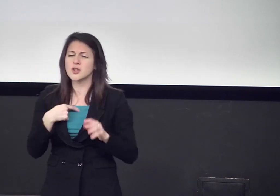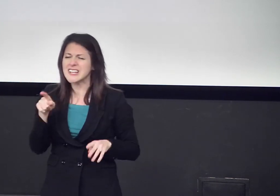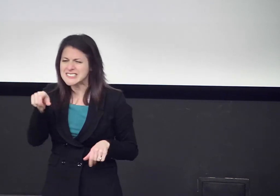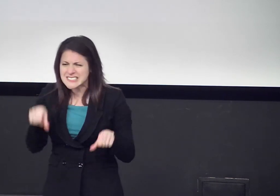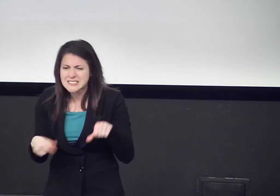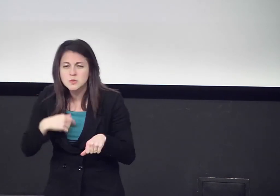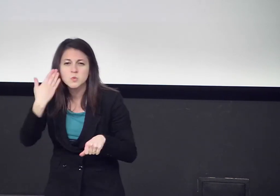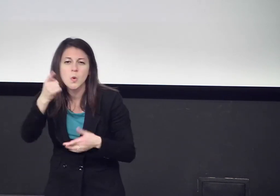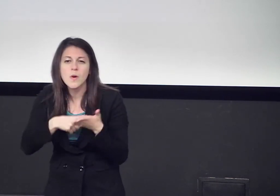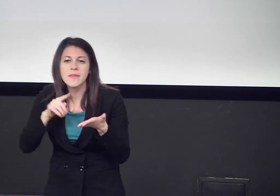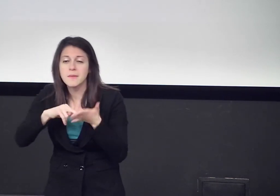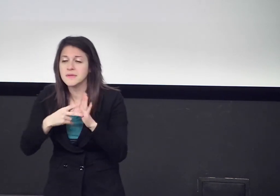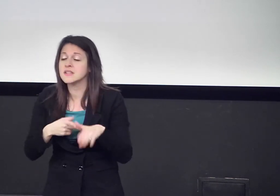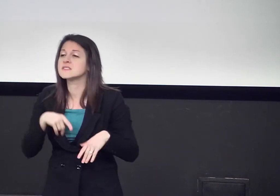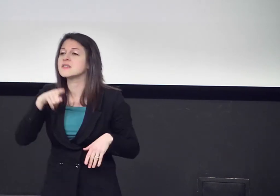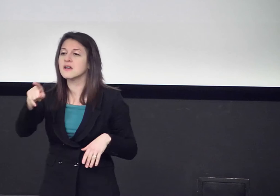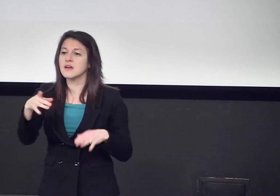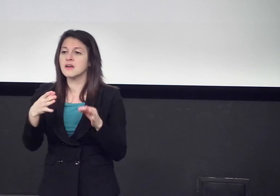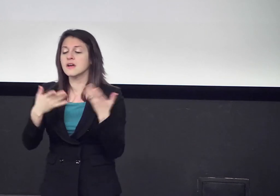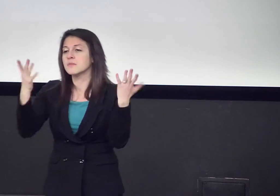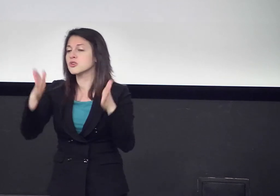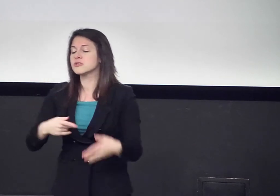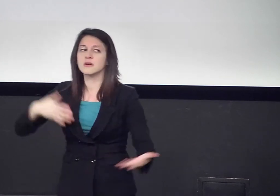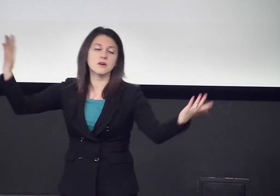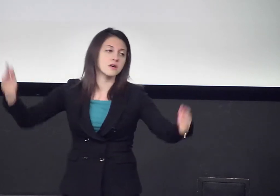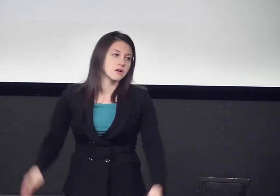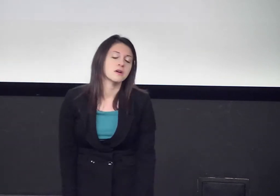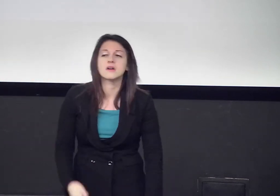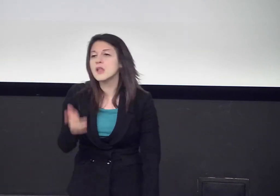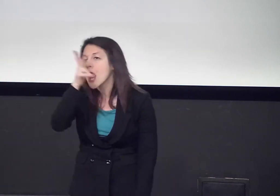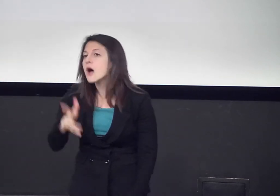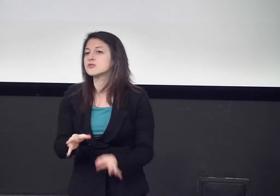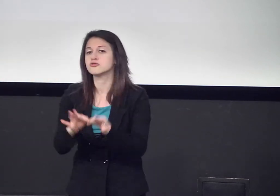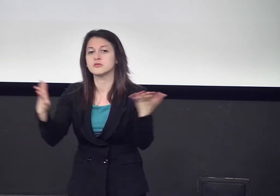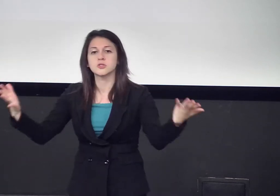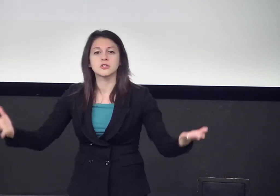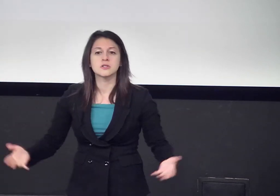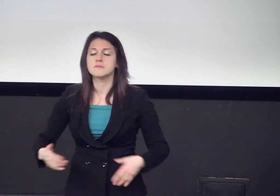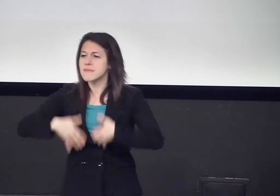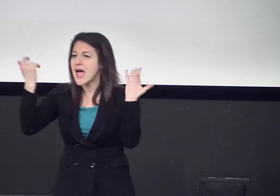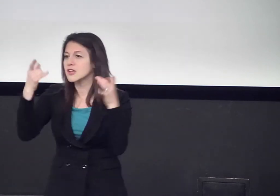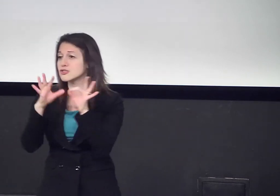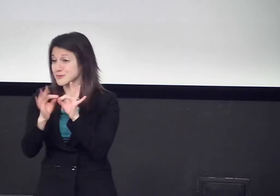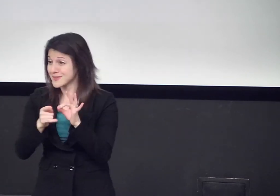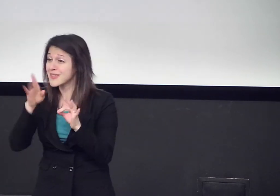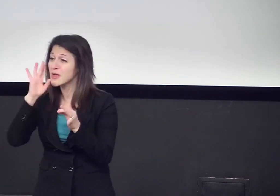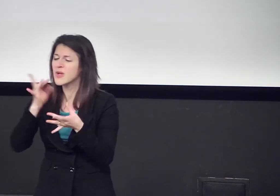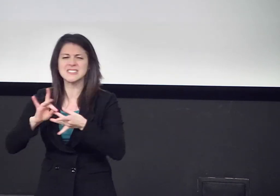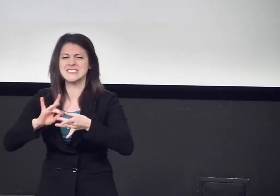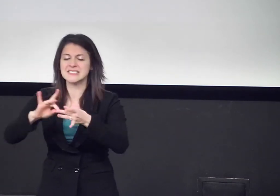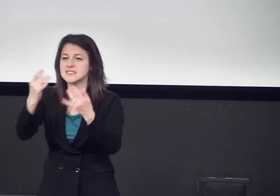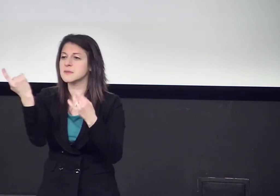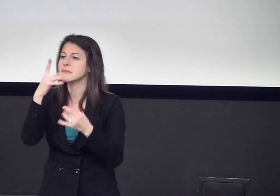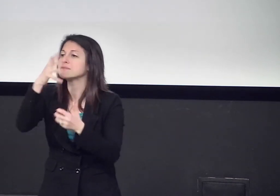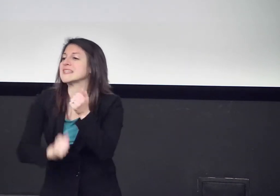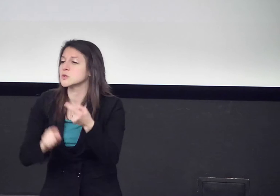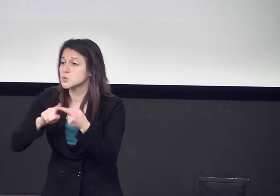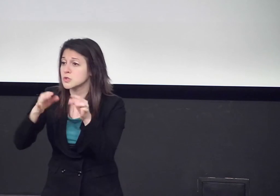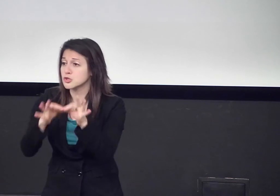that they said, or they weren't exactly sure what the deaf caller was trying to say, they often were met with the response that this is a lousy